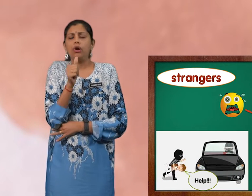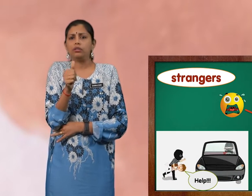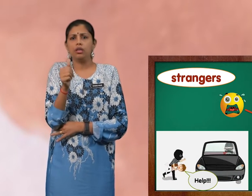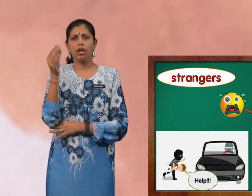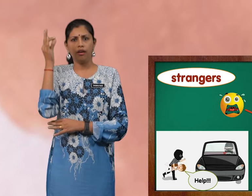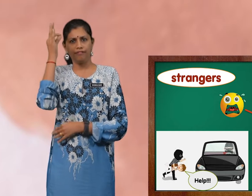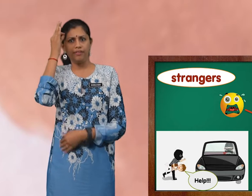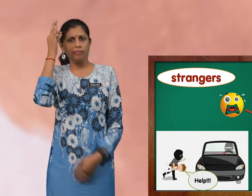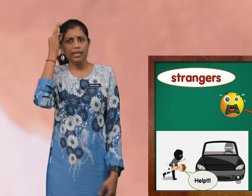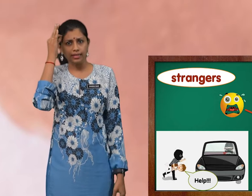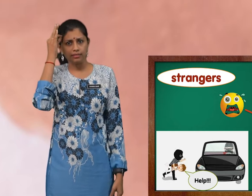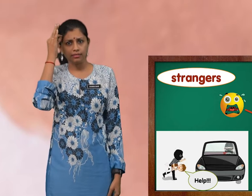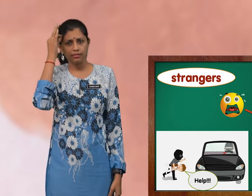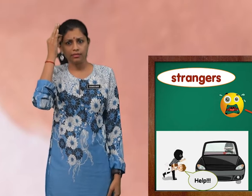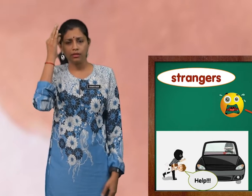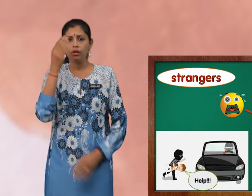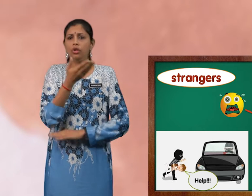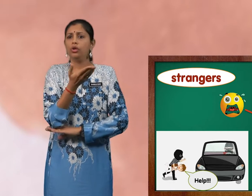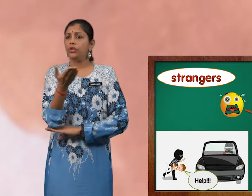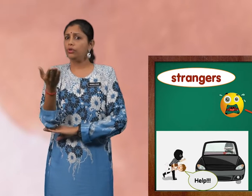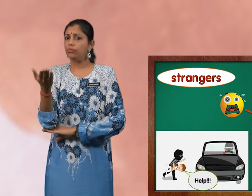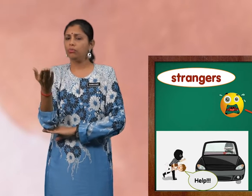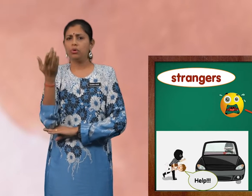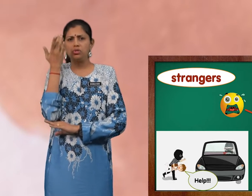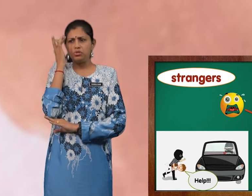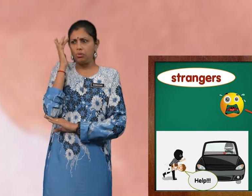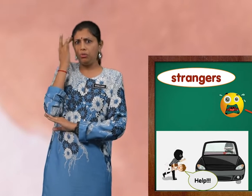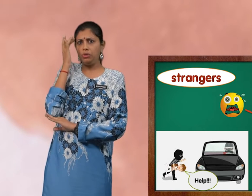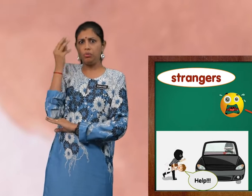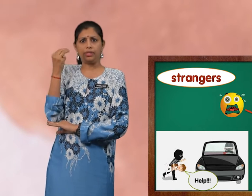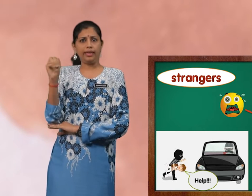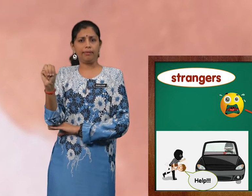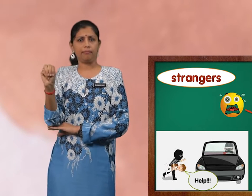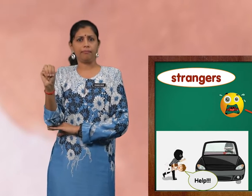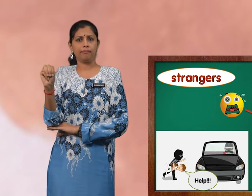not familiar. You don't know them.